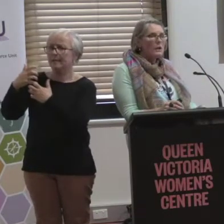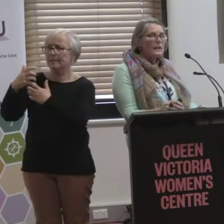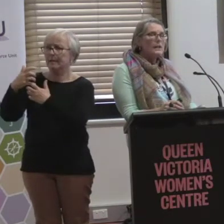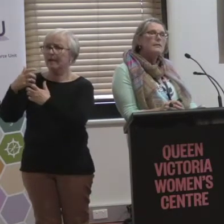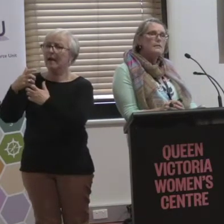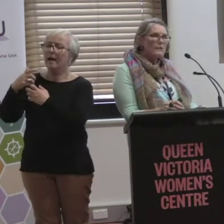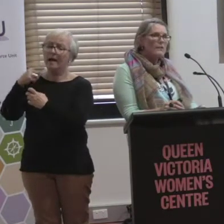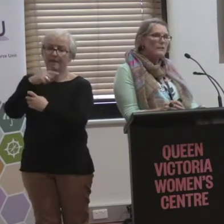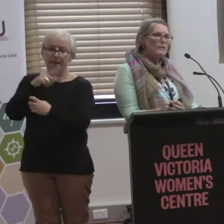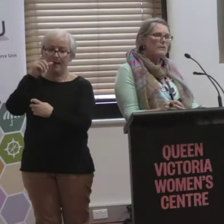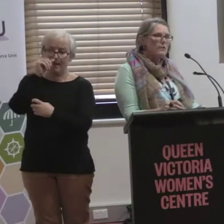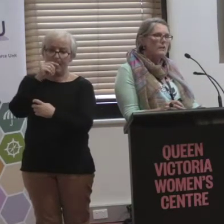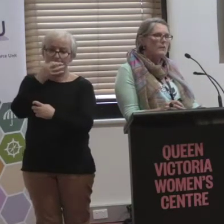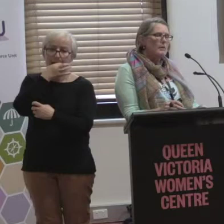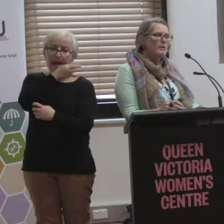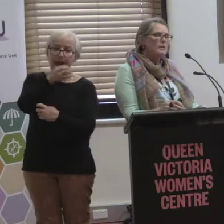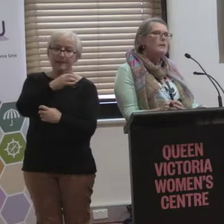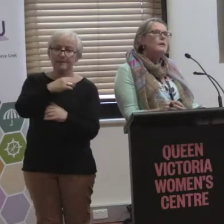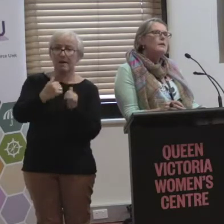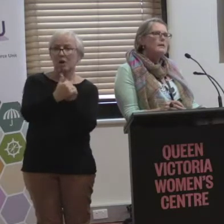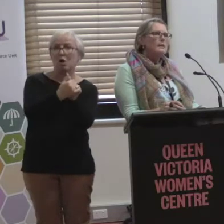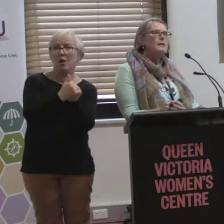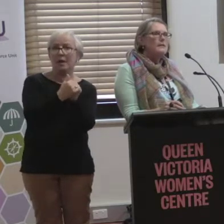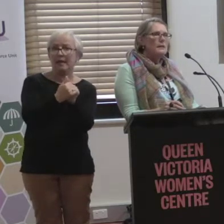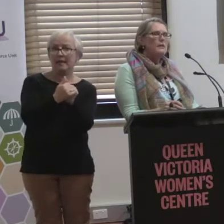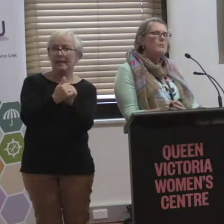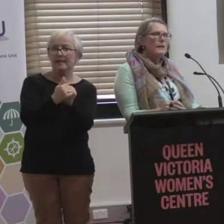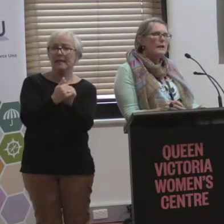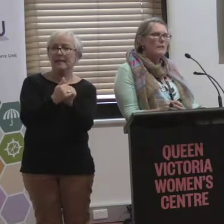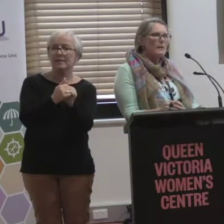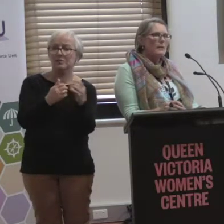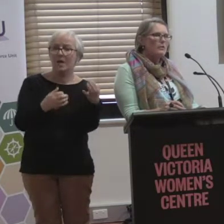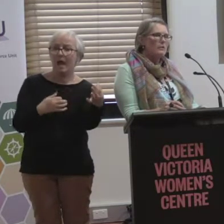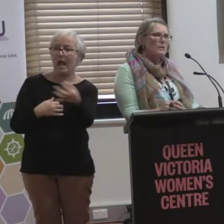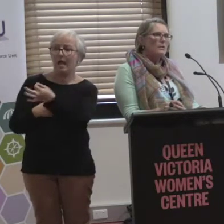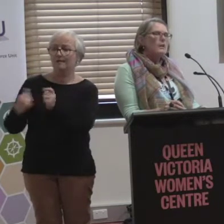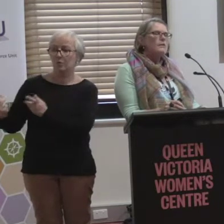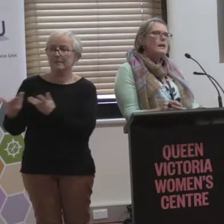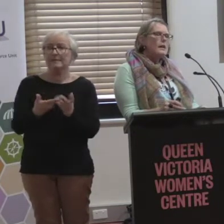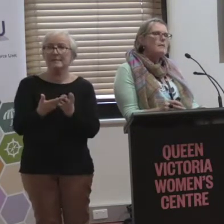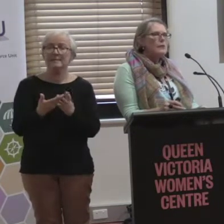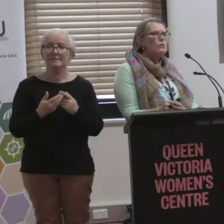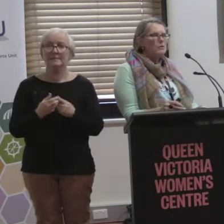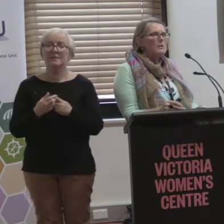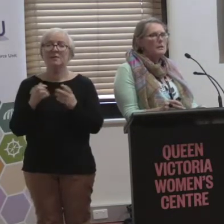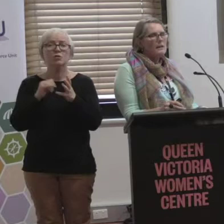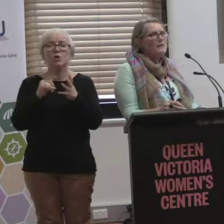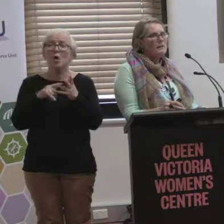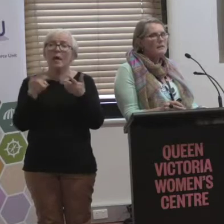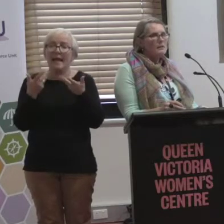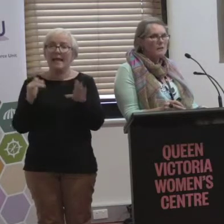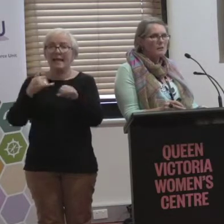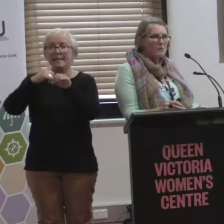get a colleague that does fit the definition of a health practitioner to seek consent on behalf of that patient. So any medical treatment